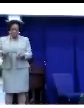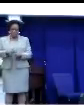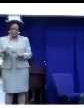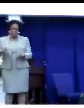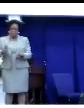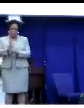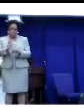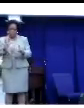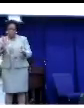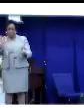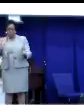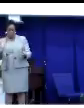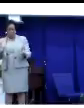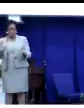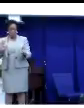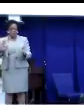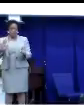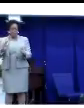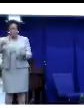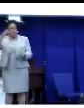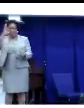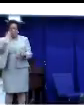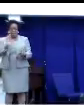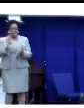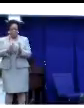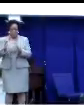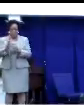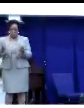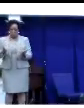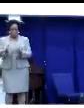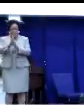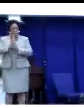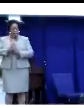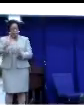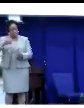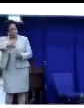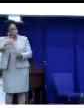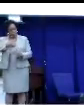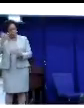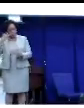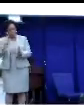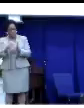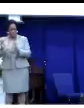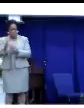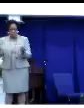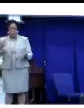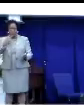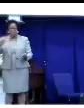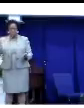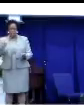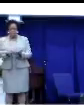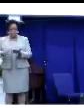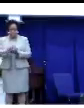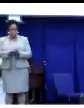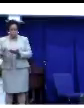pulled away from the word of God. And you can ask yourself, well, if the Bible tell me after the Holy